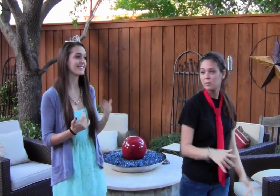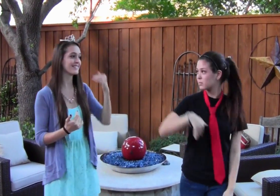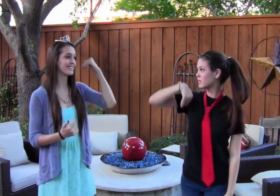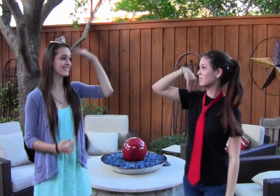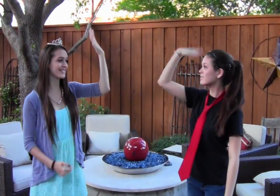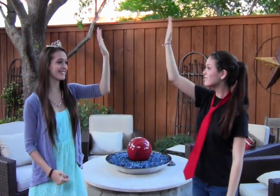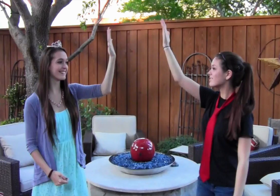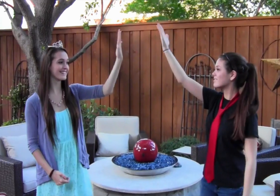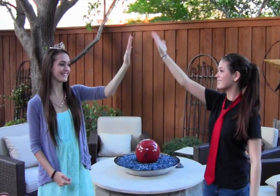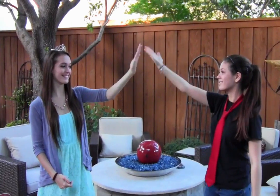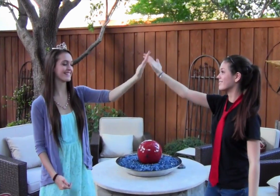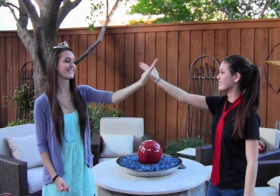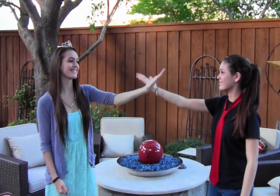open door.